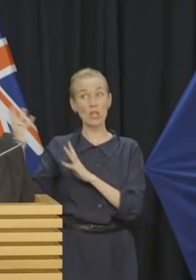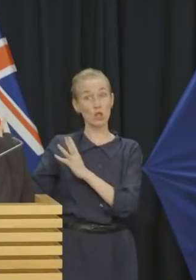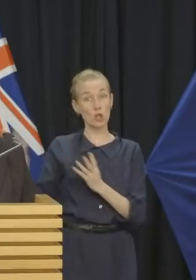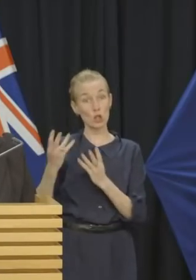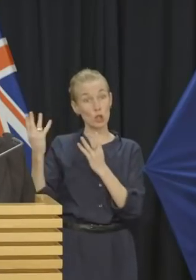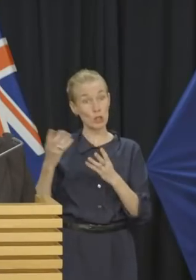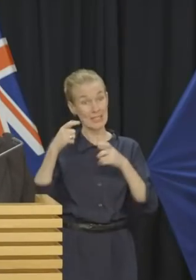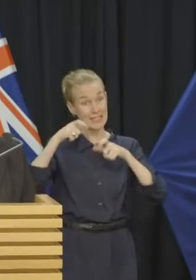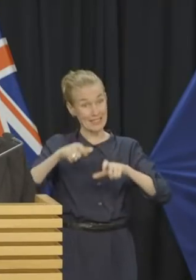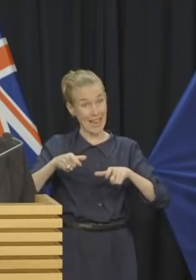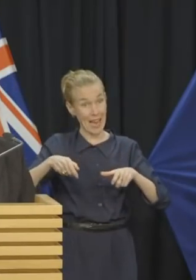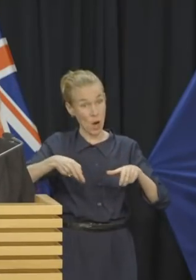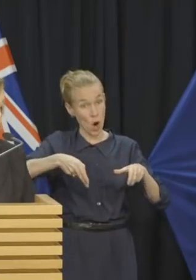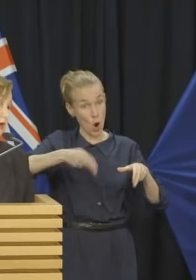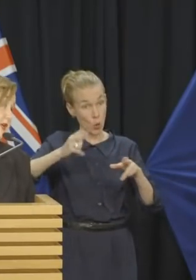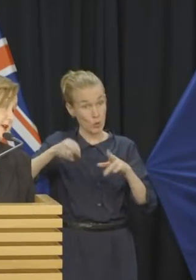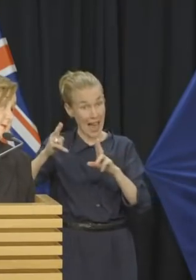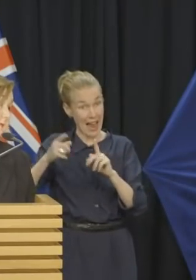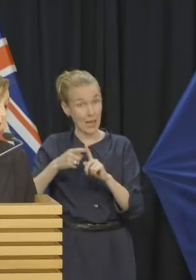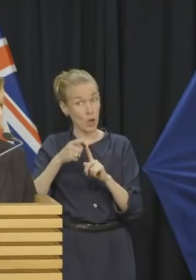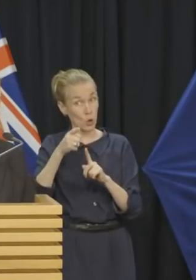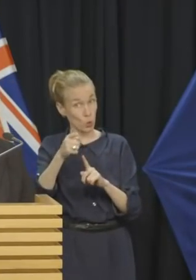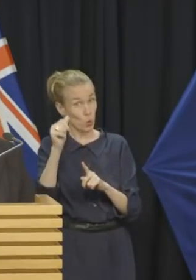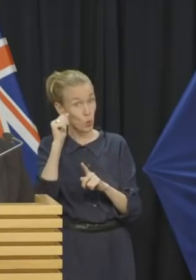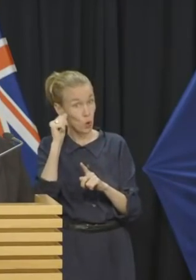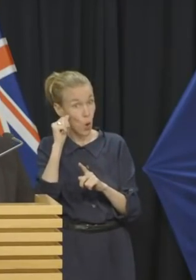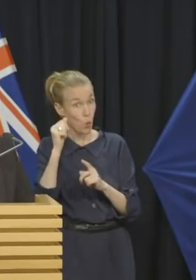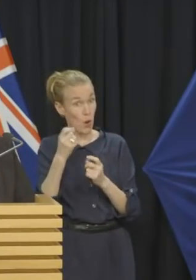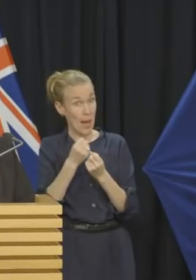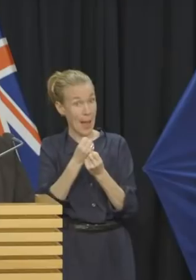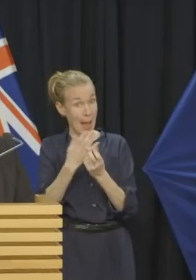facilities? Do you have an estimate of how many of them